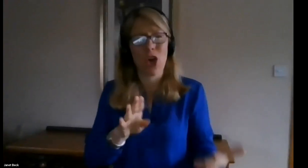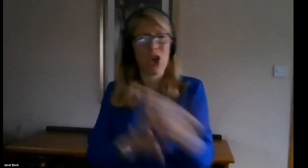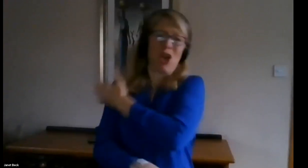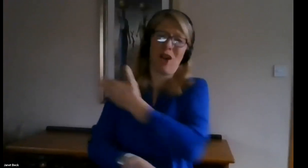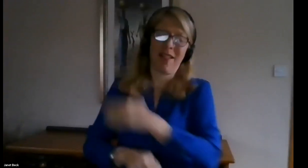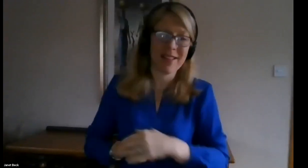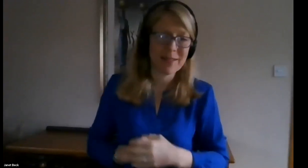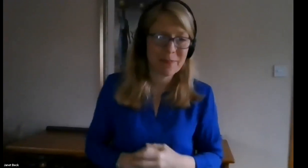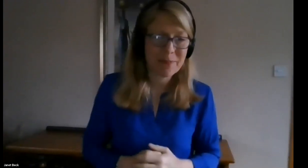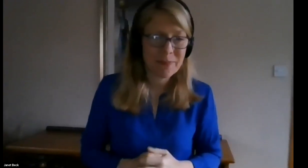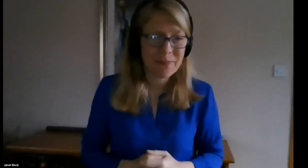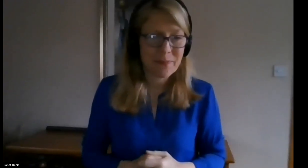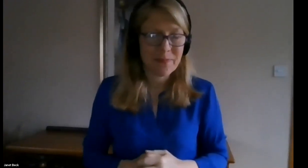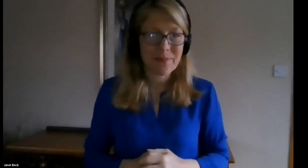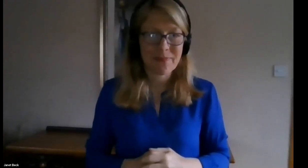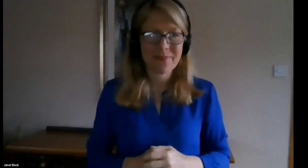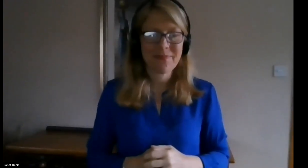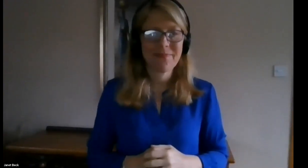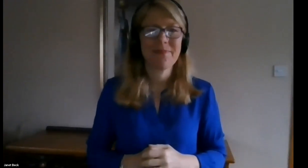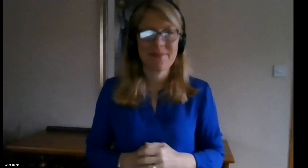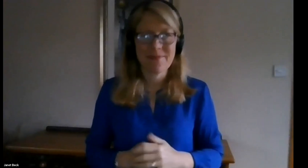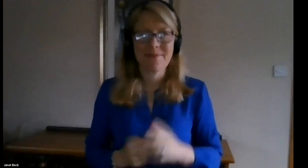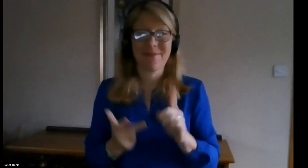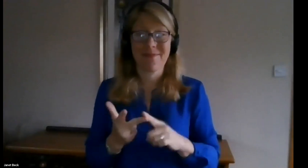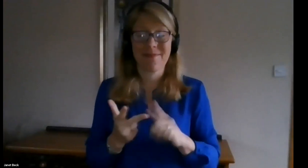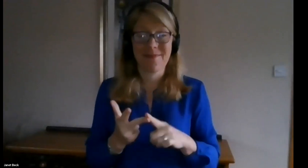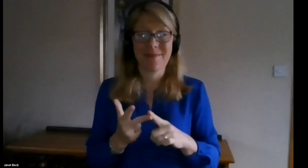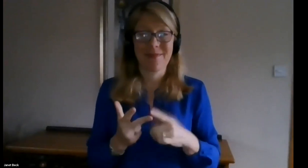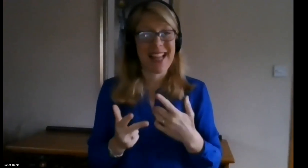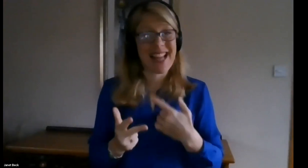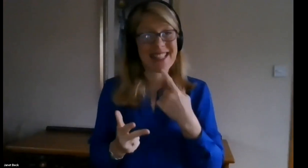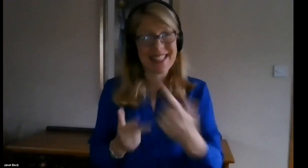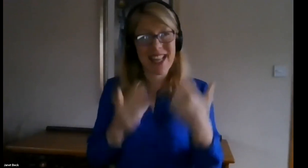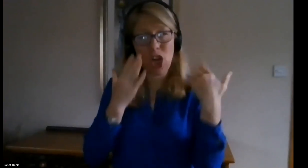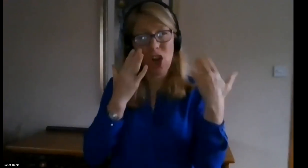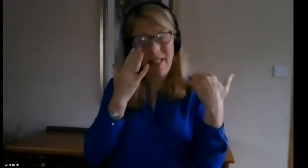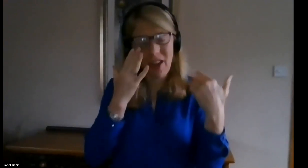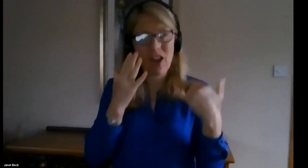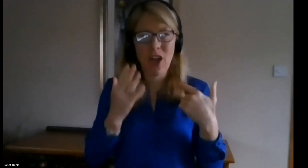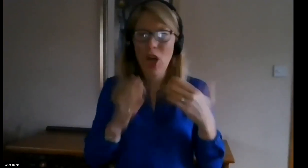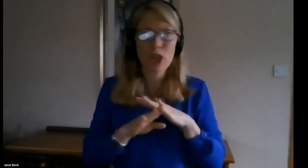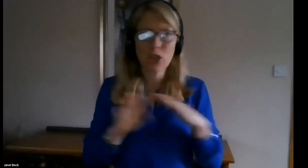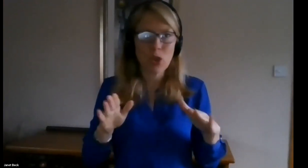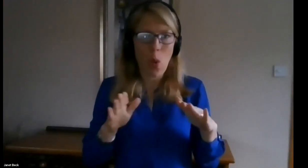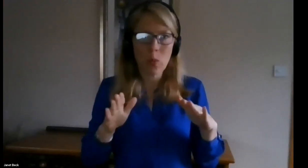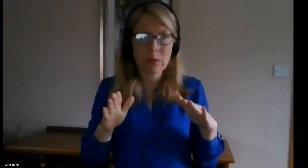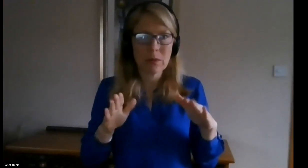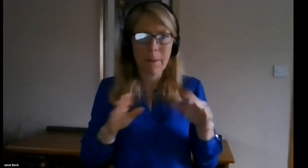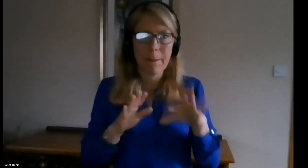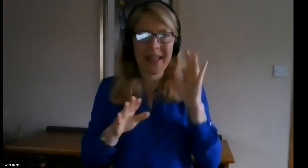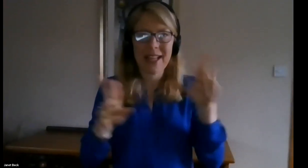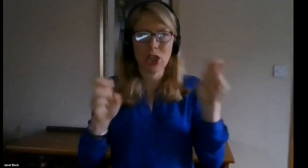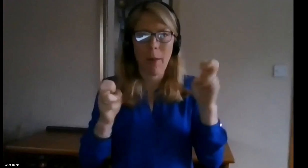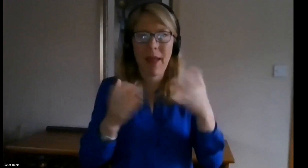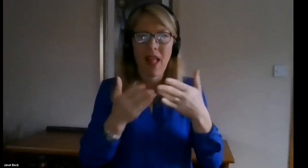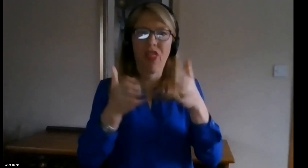Yeah, and as I said earlier, narrow your focus before you begin the project, because you want to